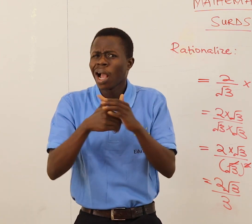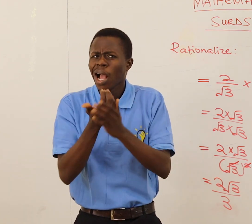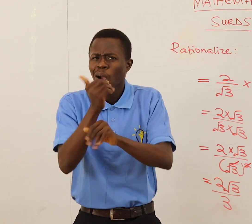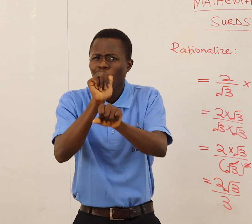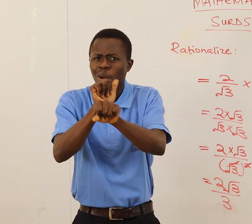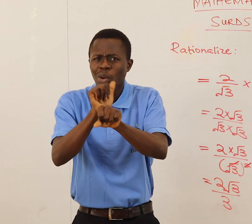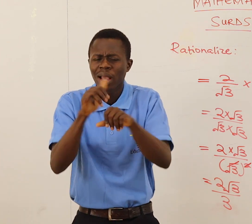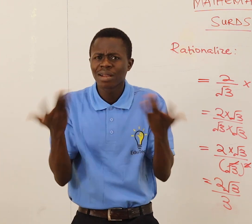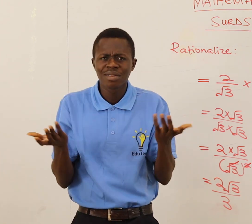and the denominator